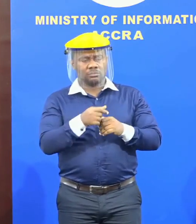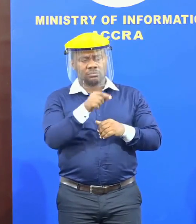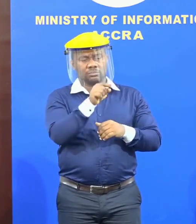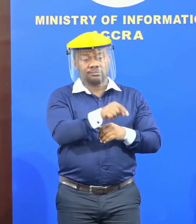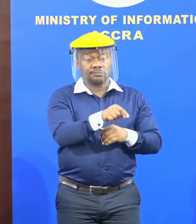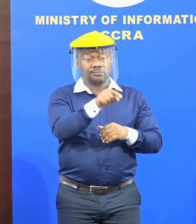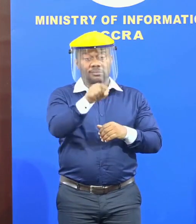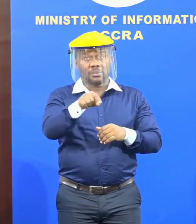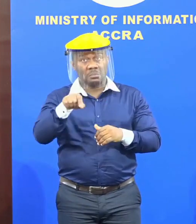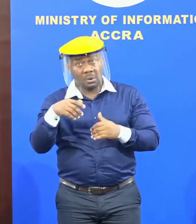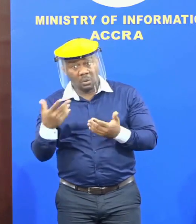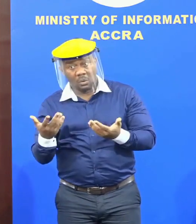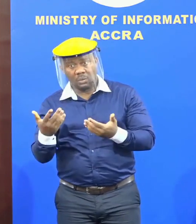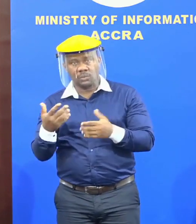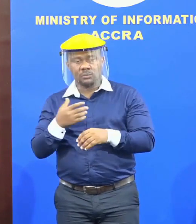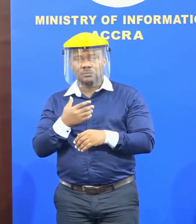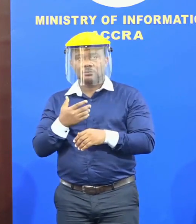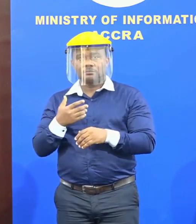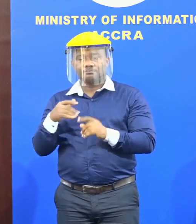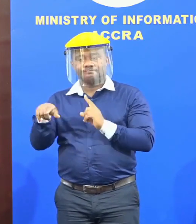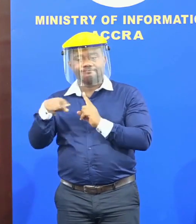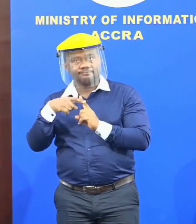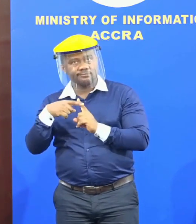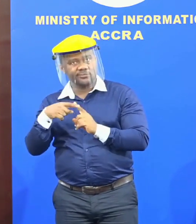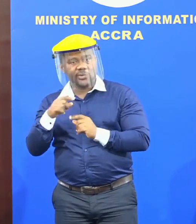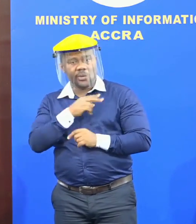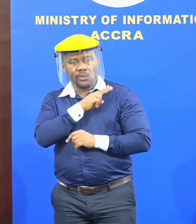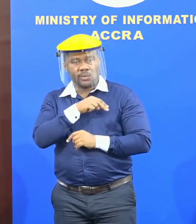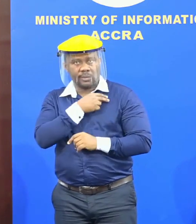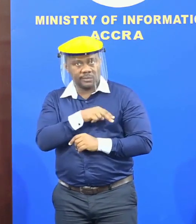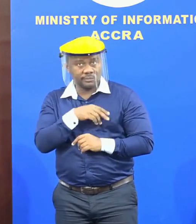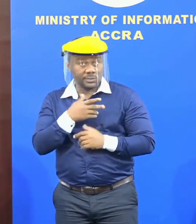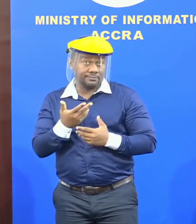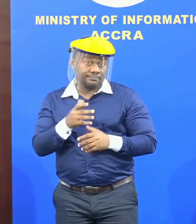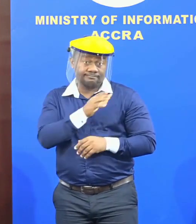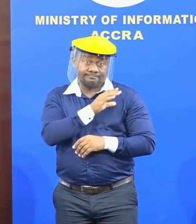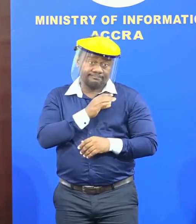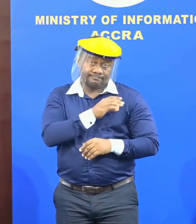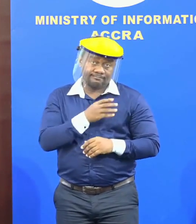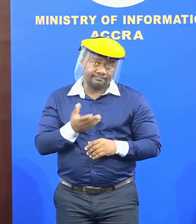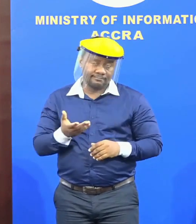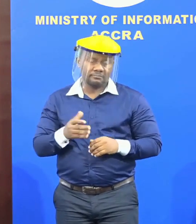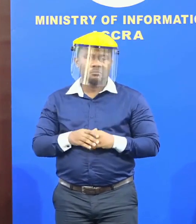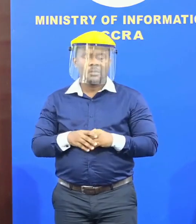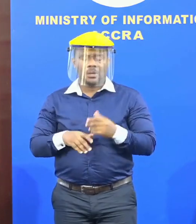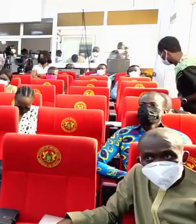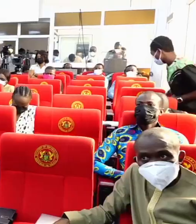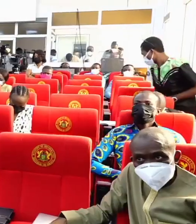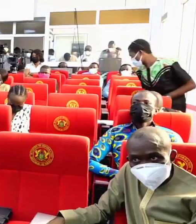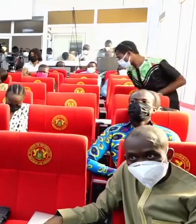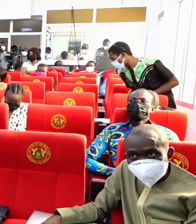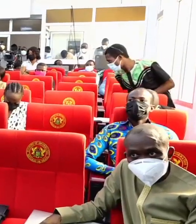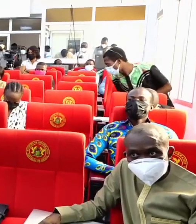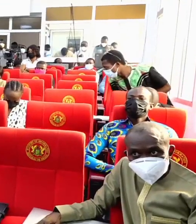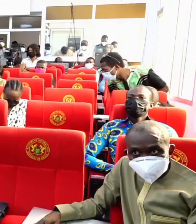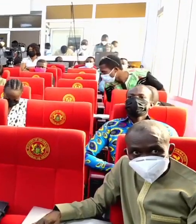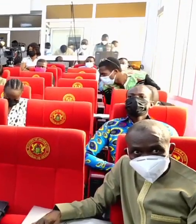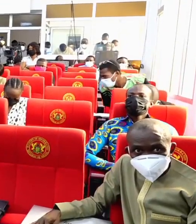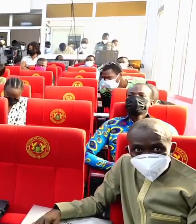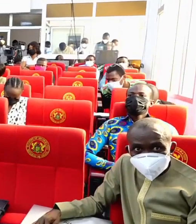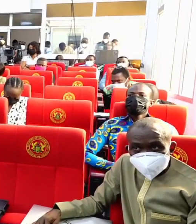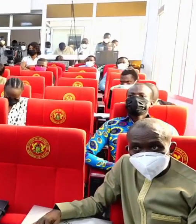case on admission, the response to Kotoka International Airport, and finally we've